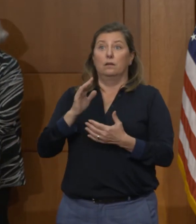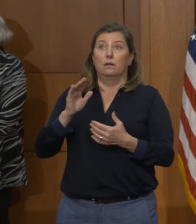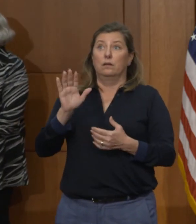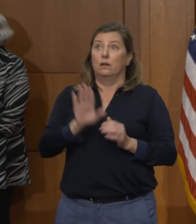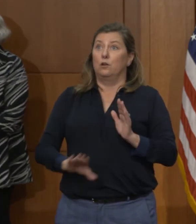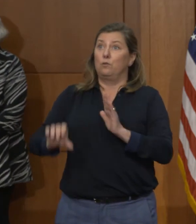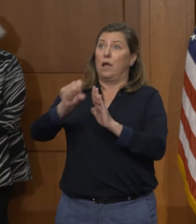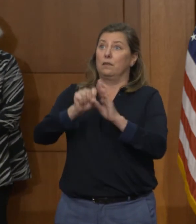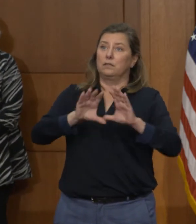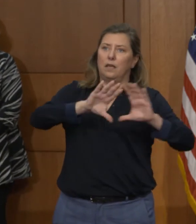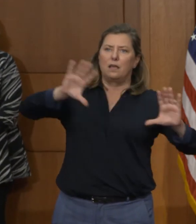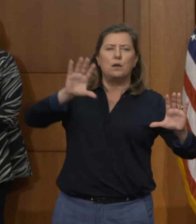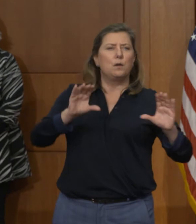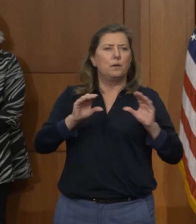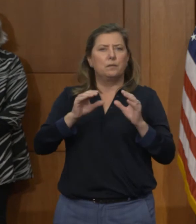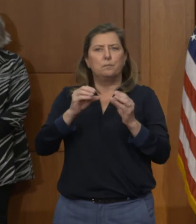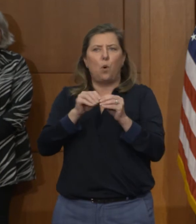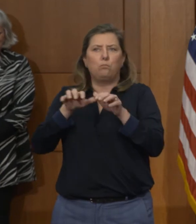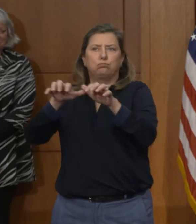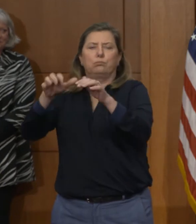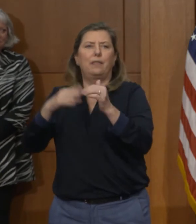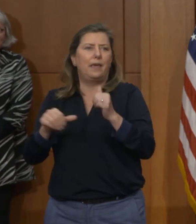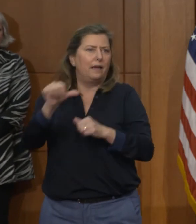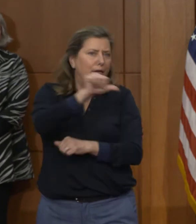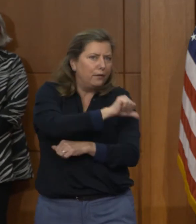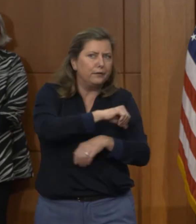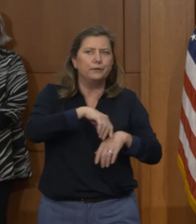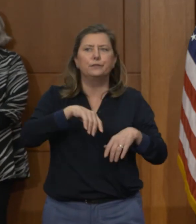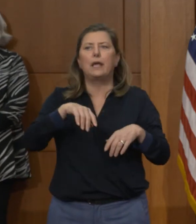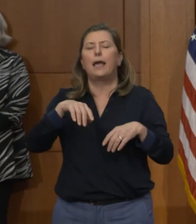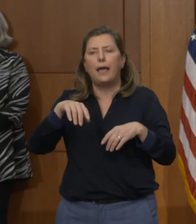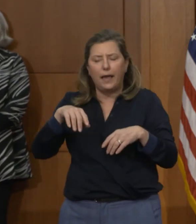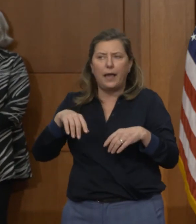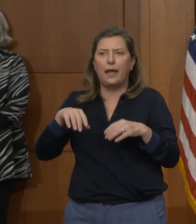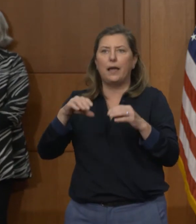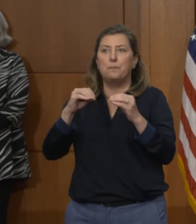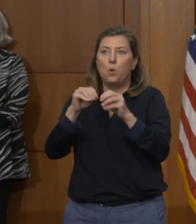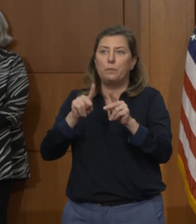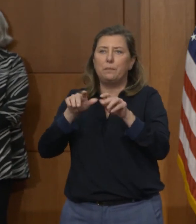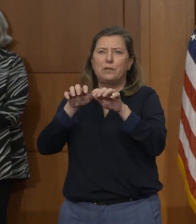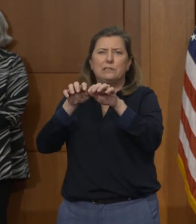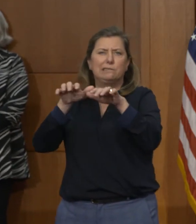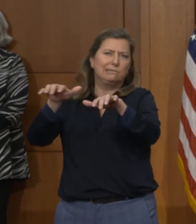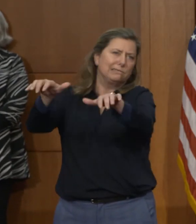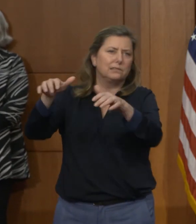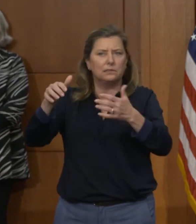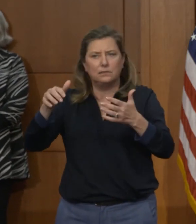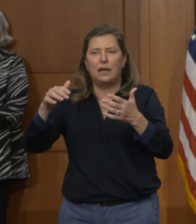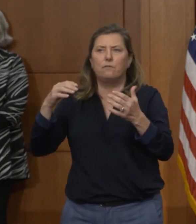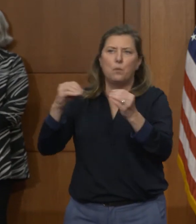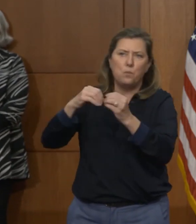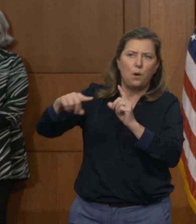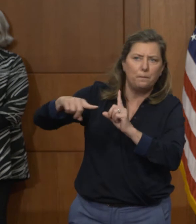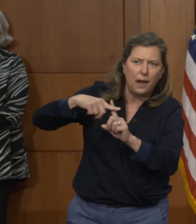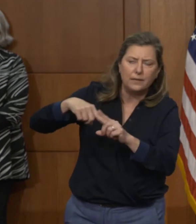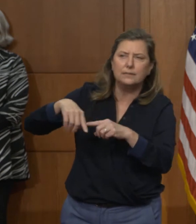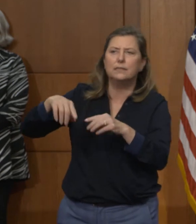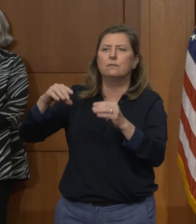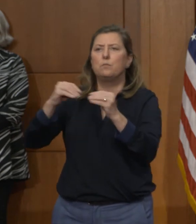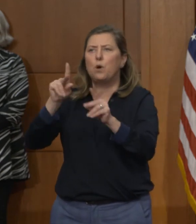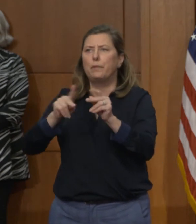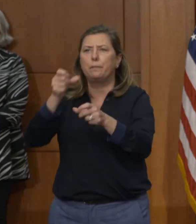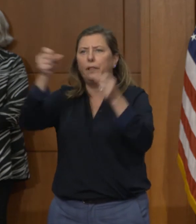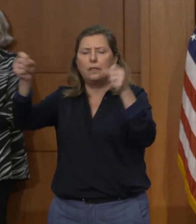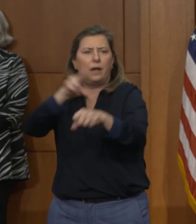more dense than others. They've had larger numbers of positive tests, larger numbers of hospitalizations. But